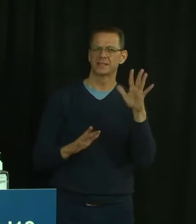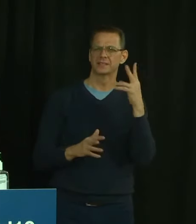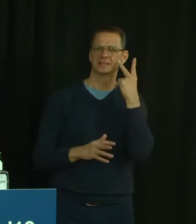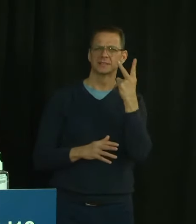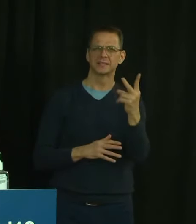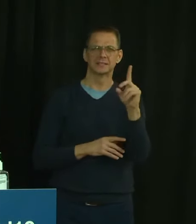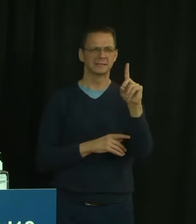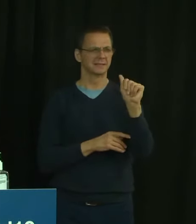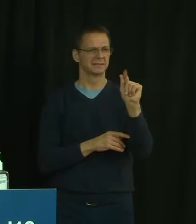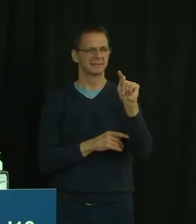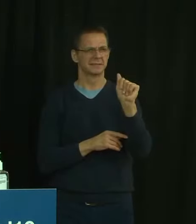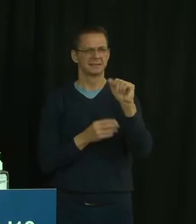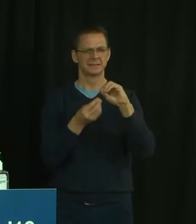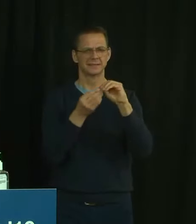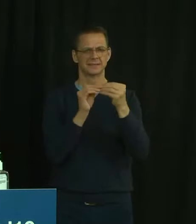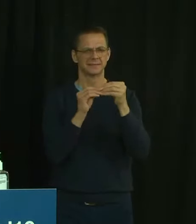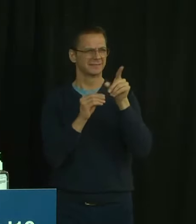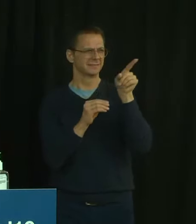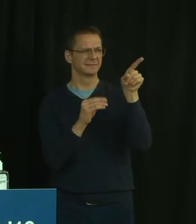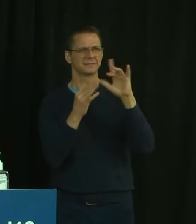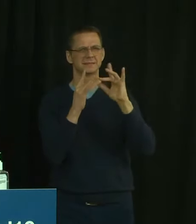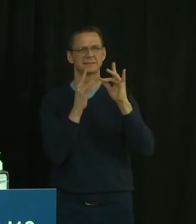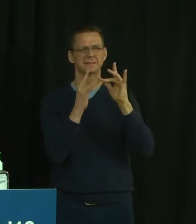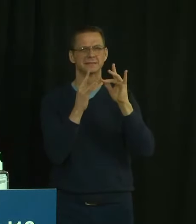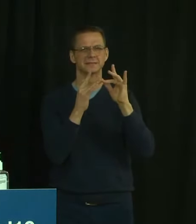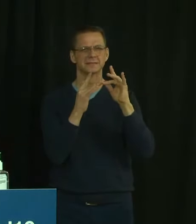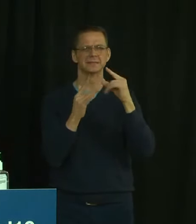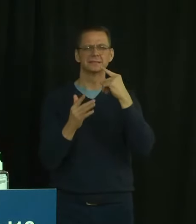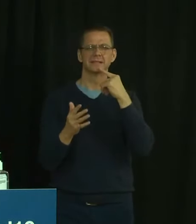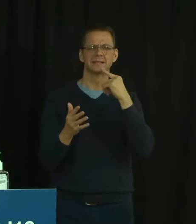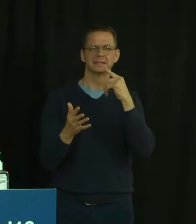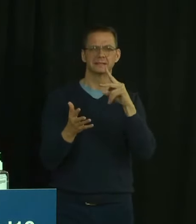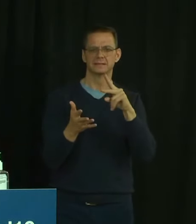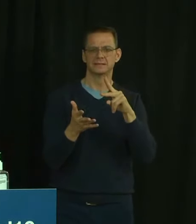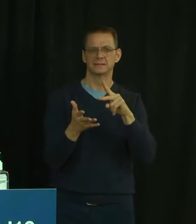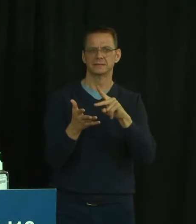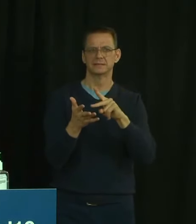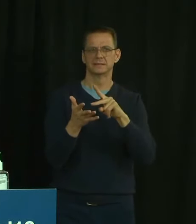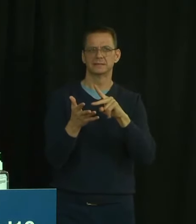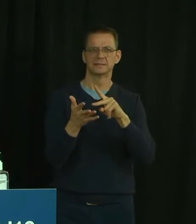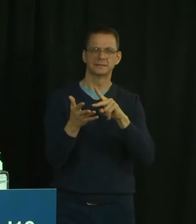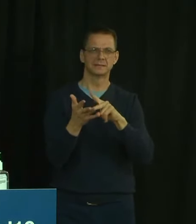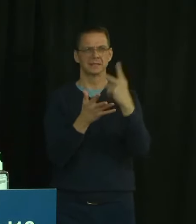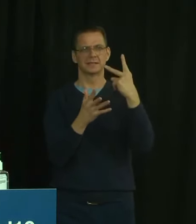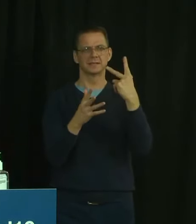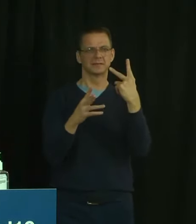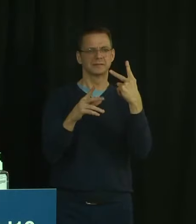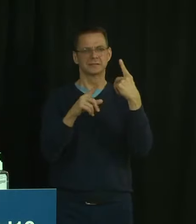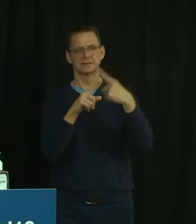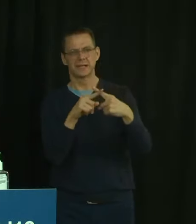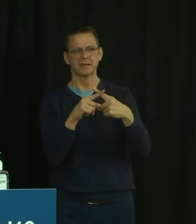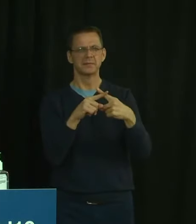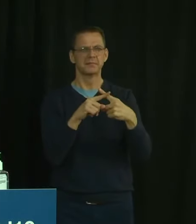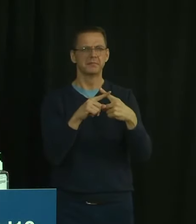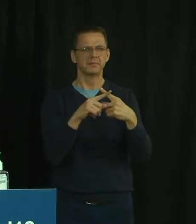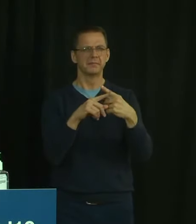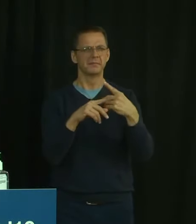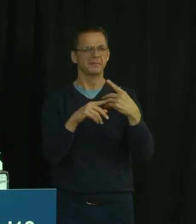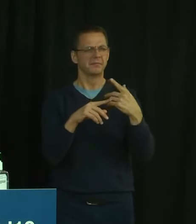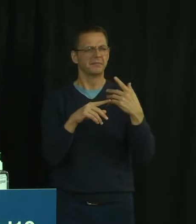days. Just wondering if your numbers are kind of showing that same thing, or what you might be able to say about that